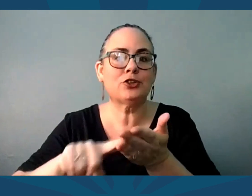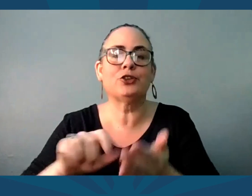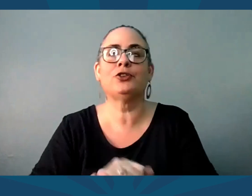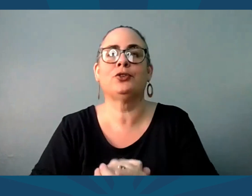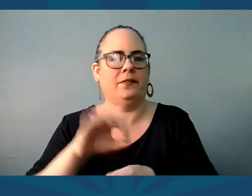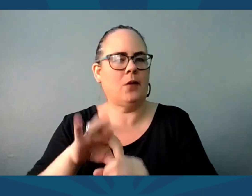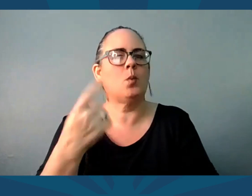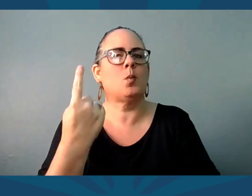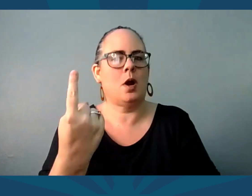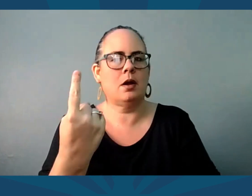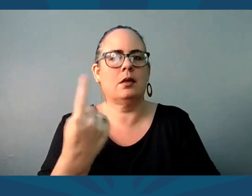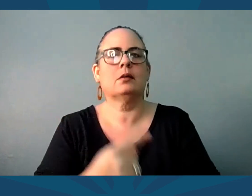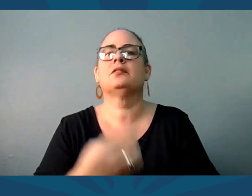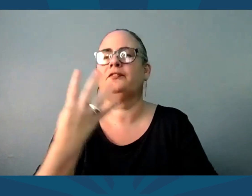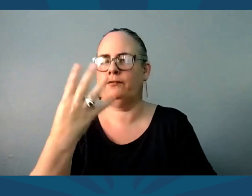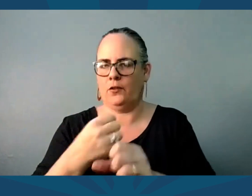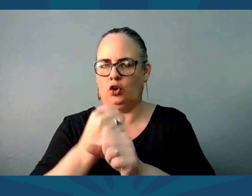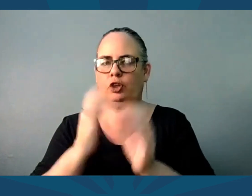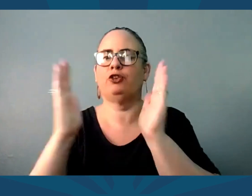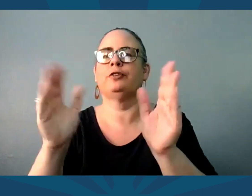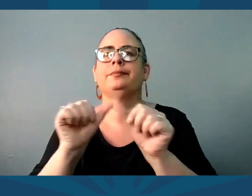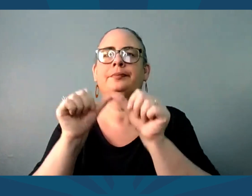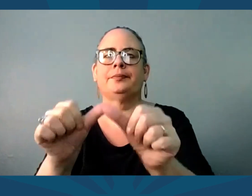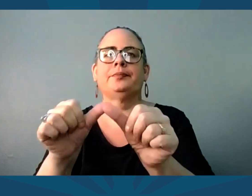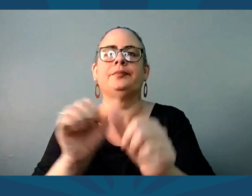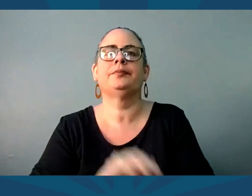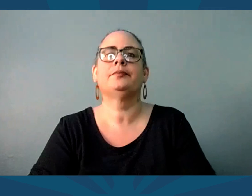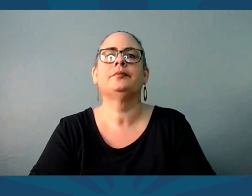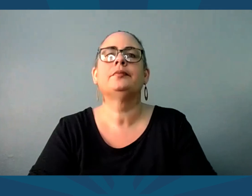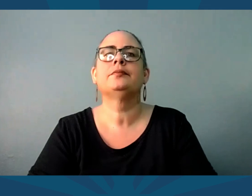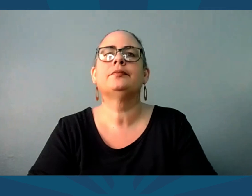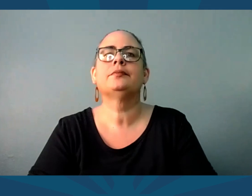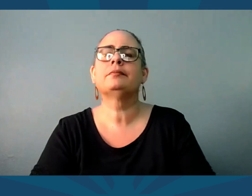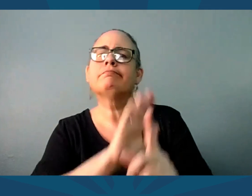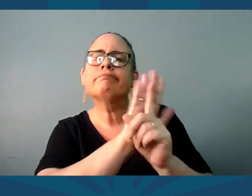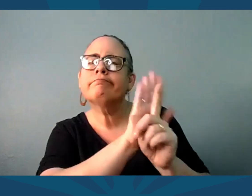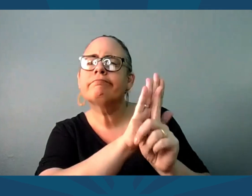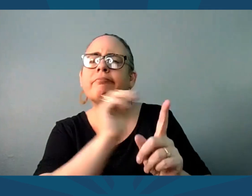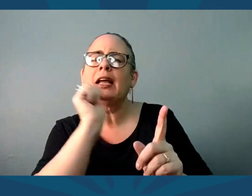State Mine Inspector, vote for one, 4-year term.